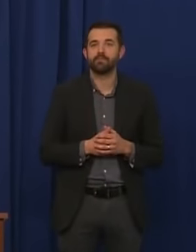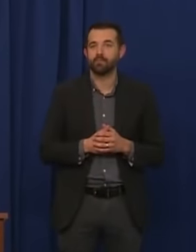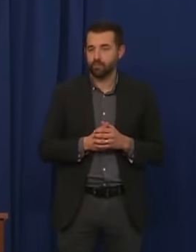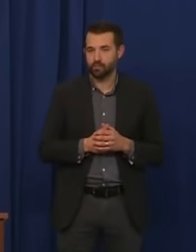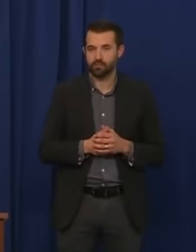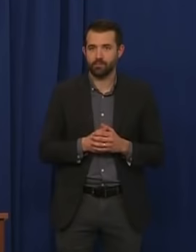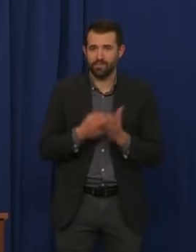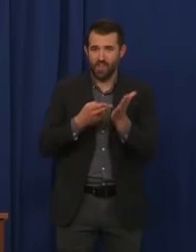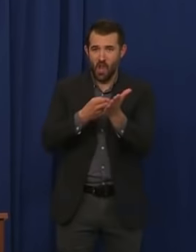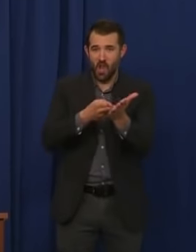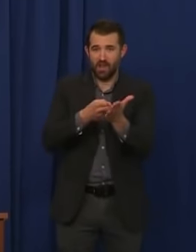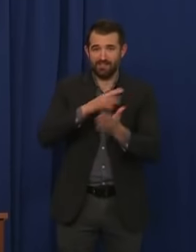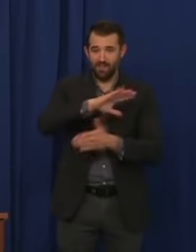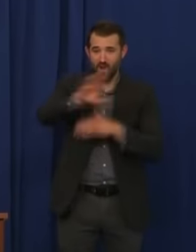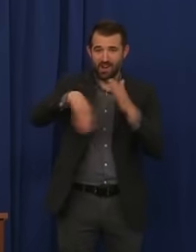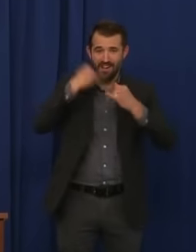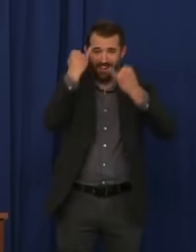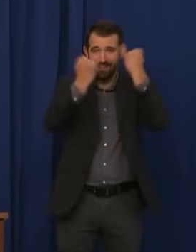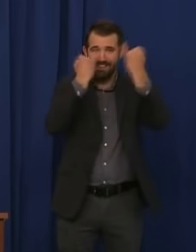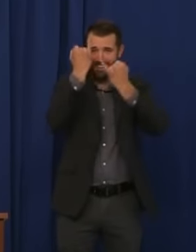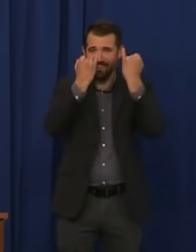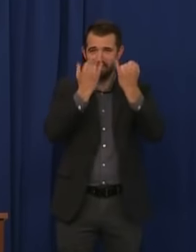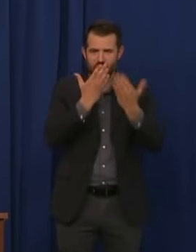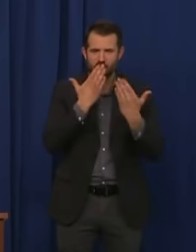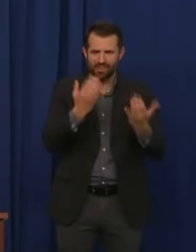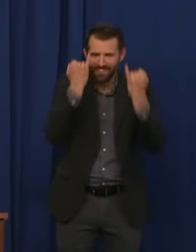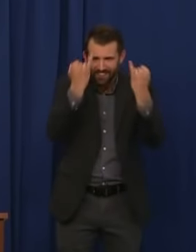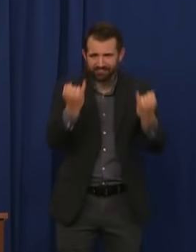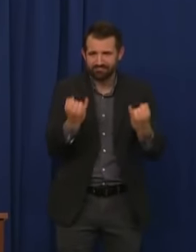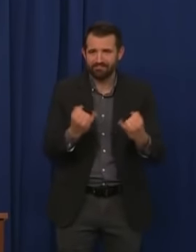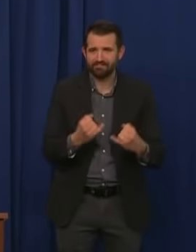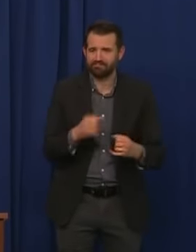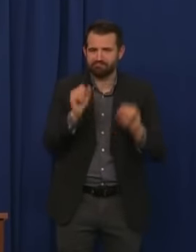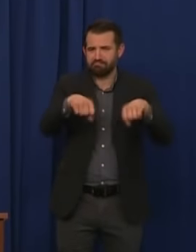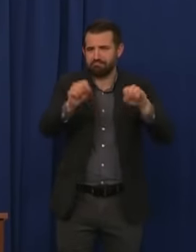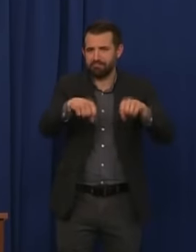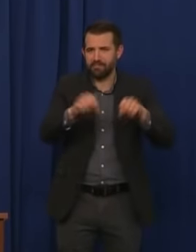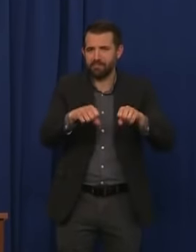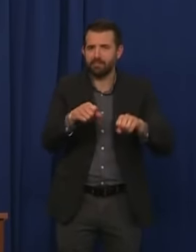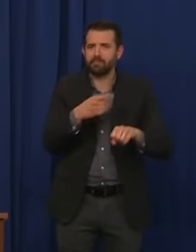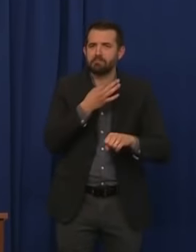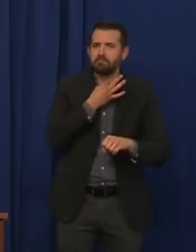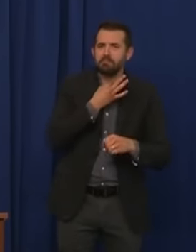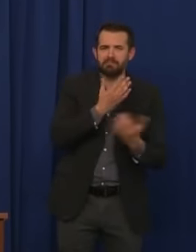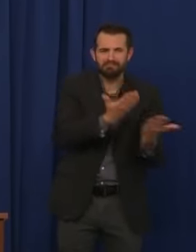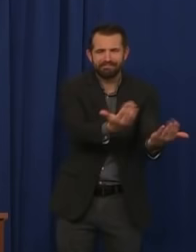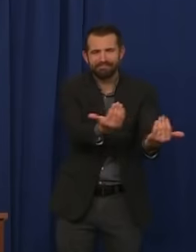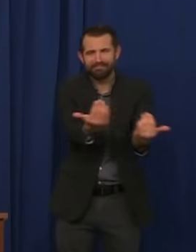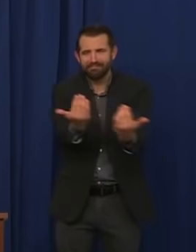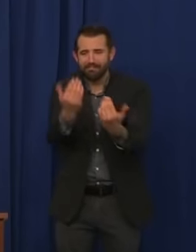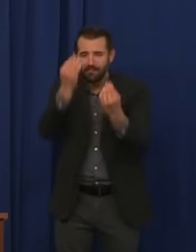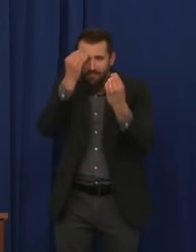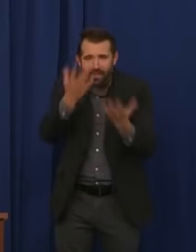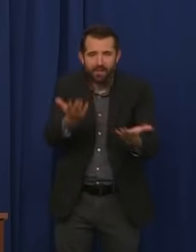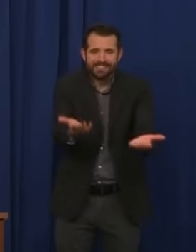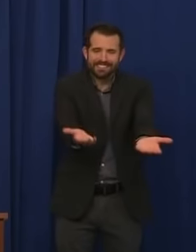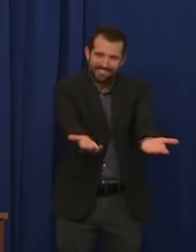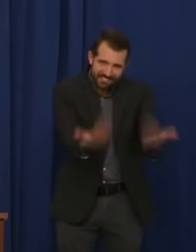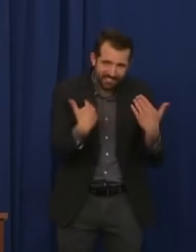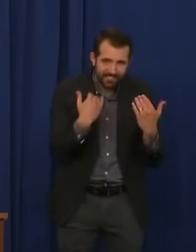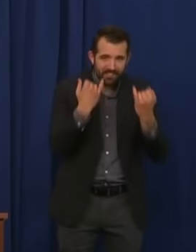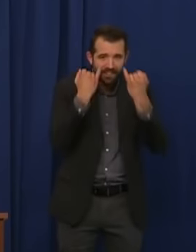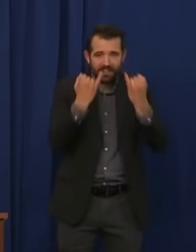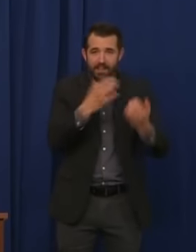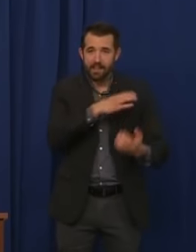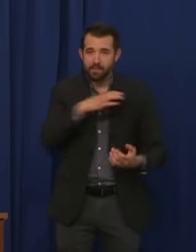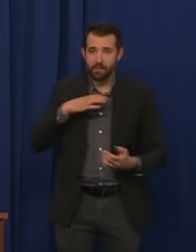every idea is a good idea at this point. We really want to see the information and the ideas that people have. So we look forward to reading through those. Commissioner Lambrew and